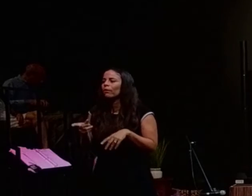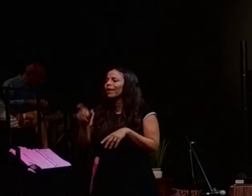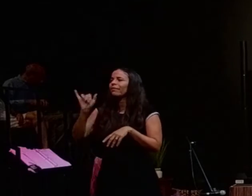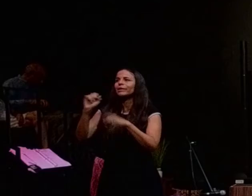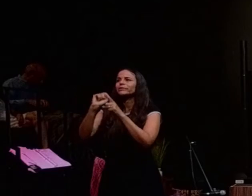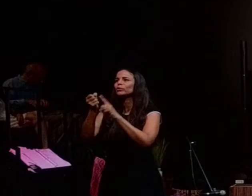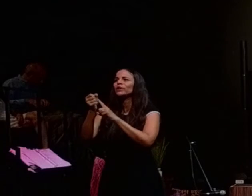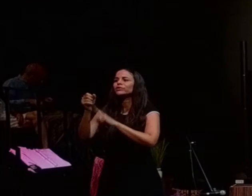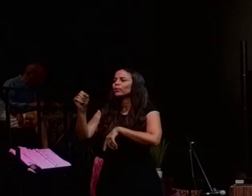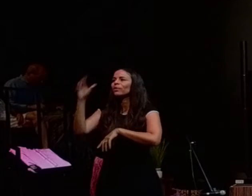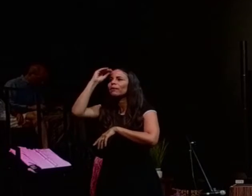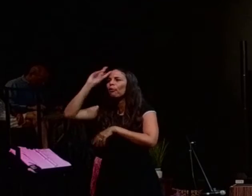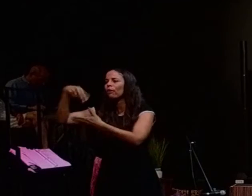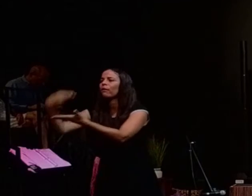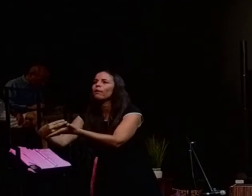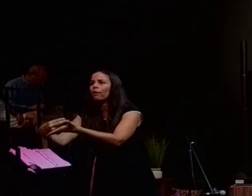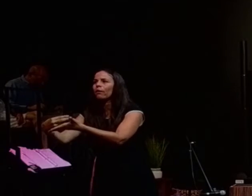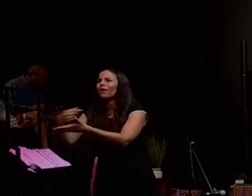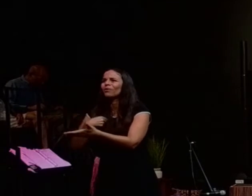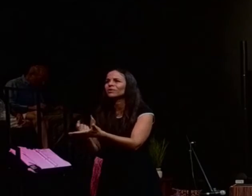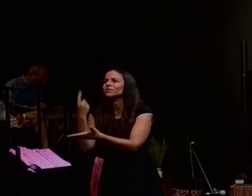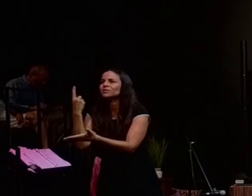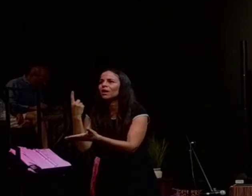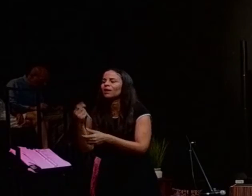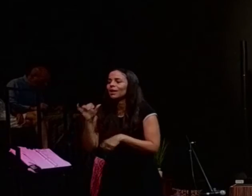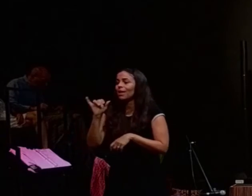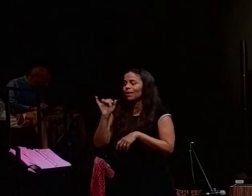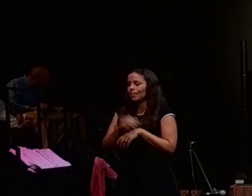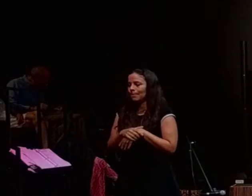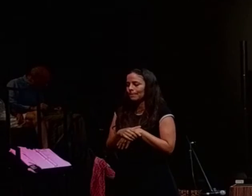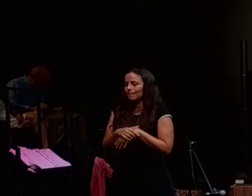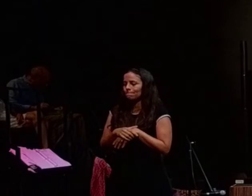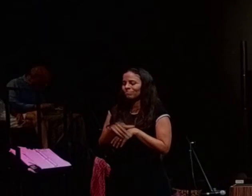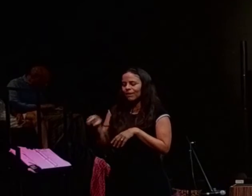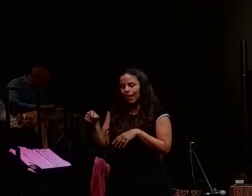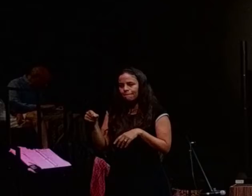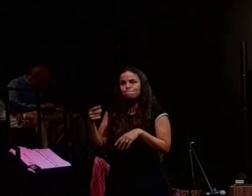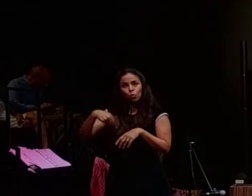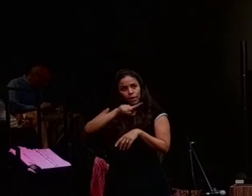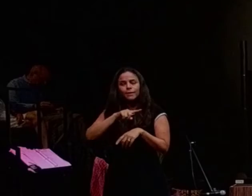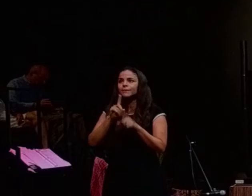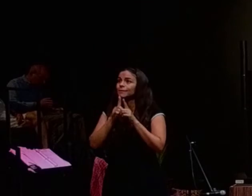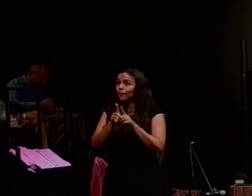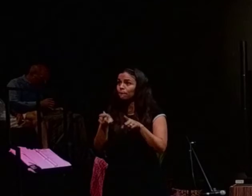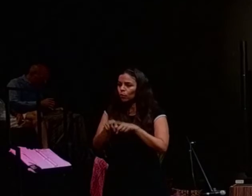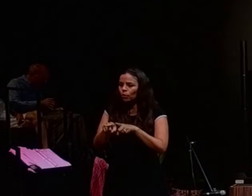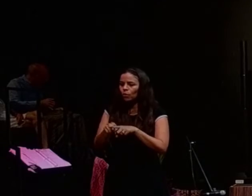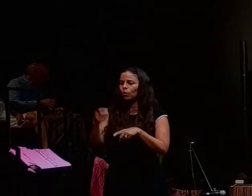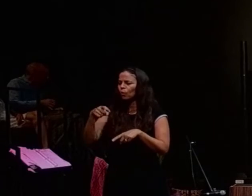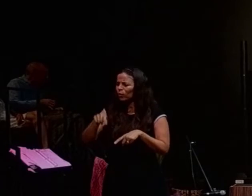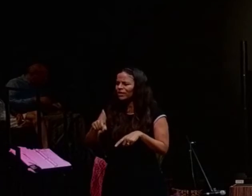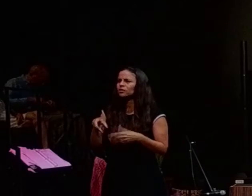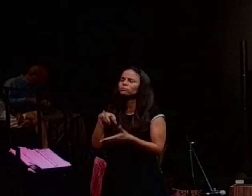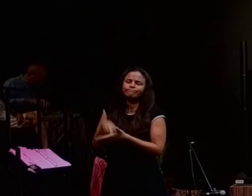don't understand. And I think that's where myself, what helps me, you know, and I think as disciples, what helps us, is sometimes we just